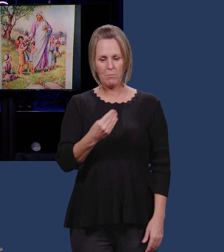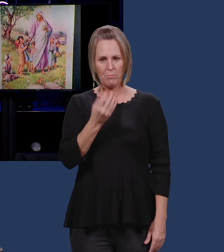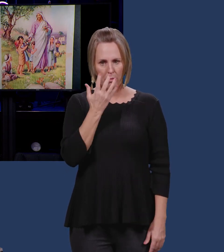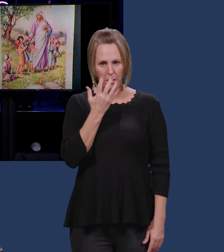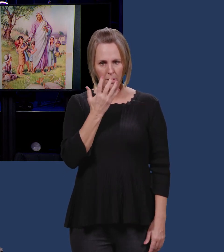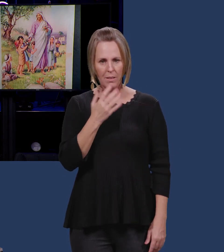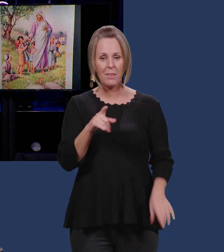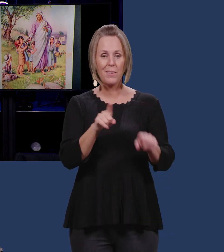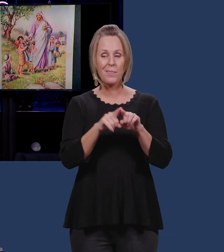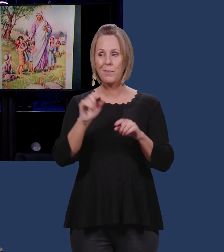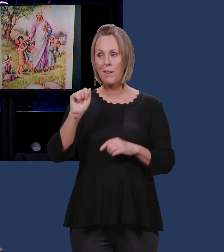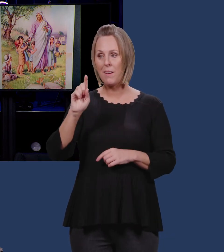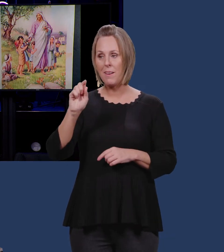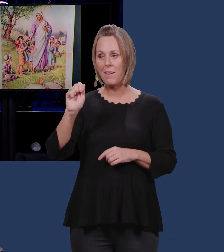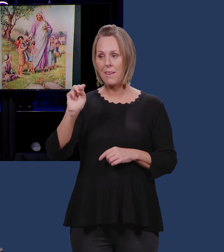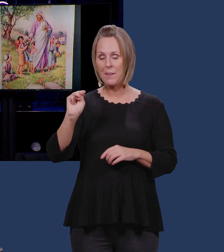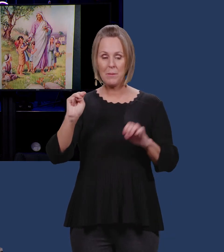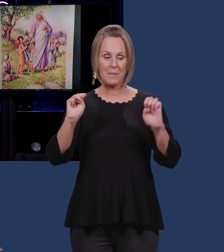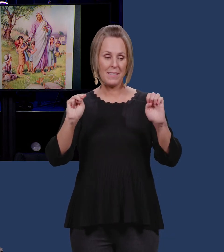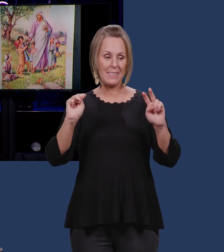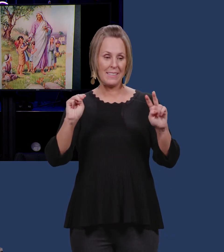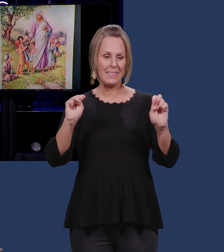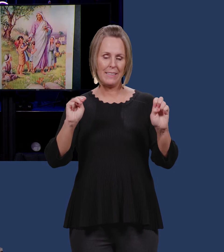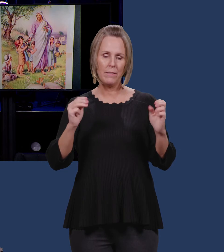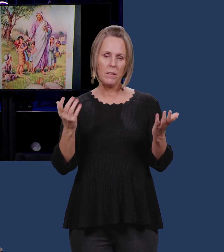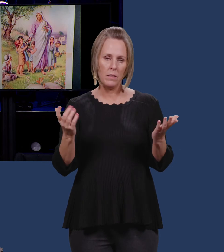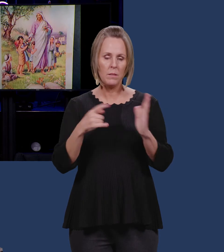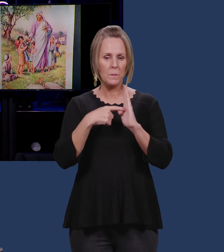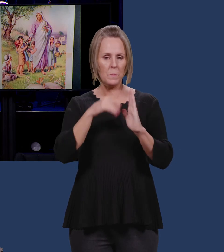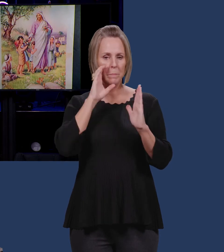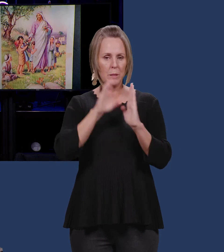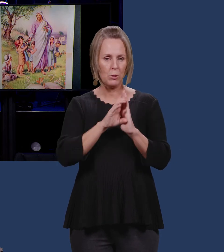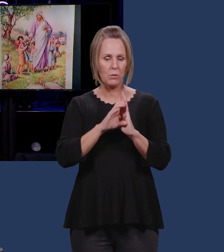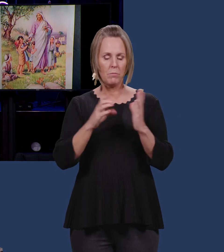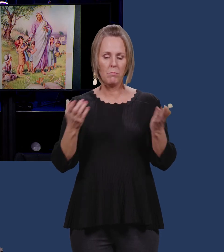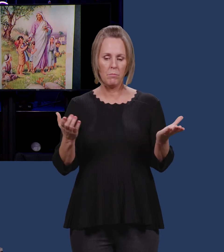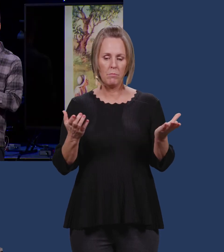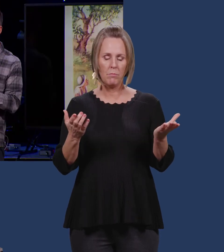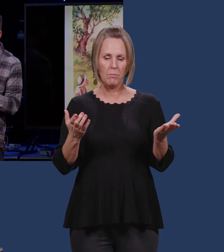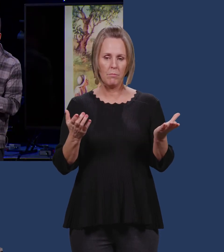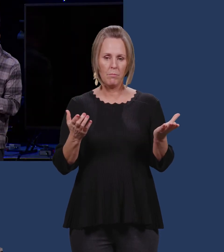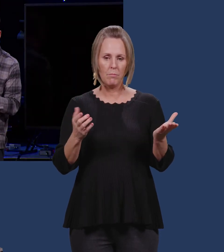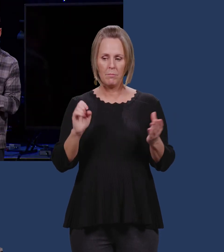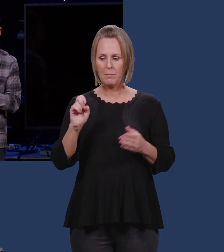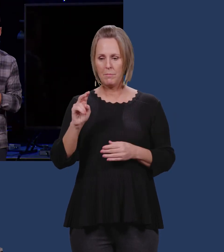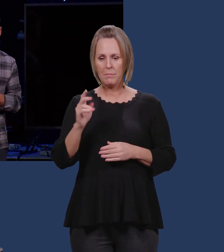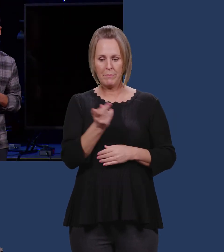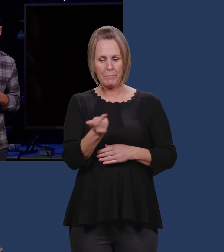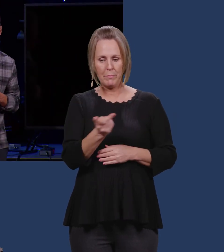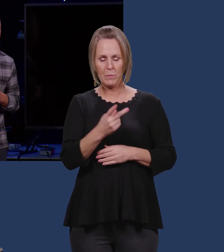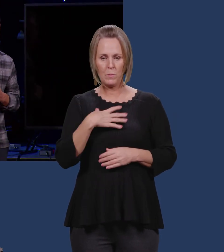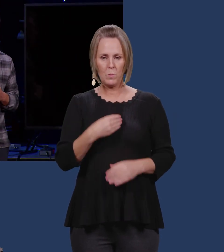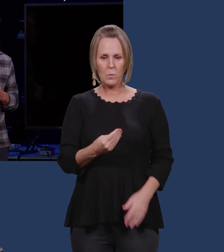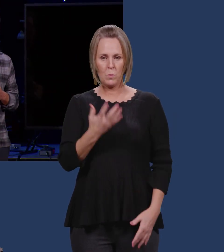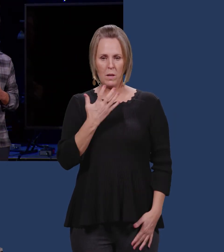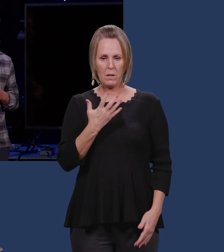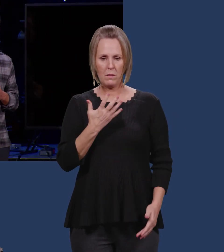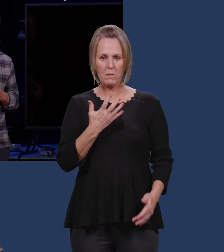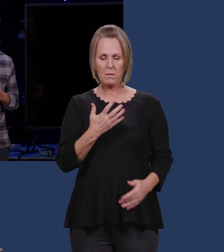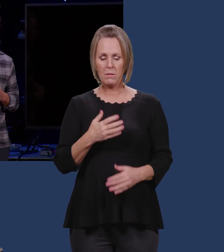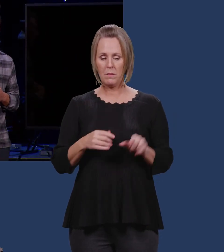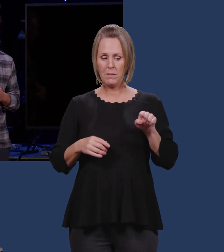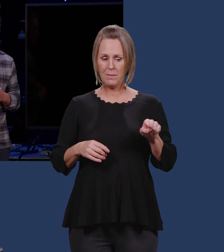Eve. They too, shocker, were white, and Eve had long blonde hair. Doubtful for a Middle Eastern